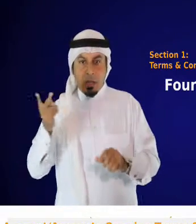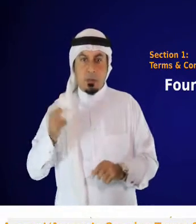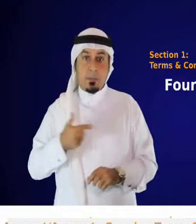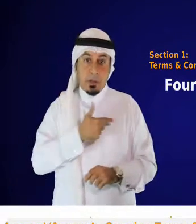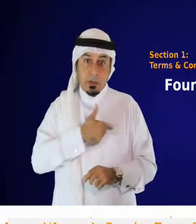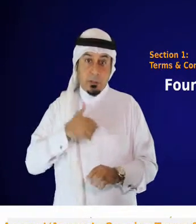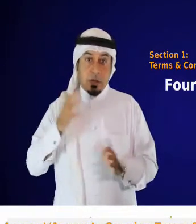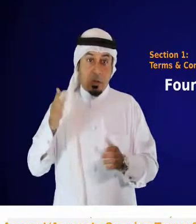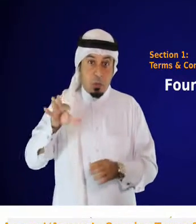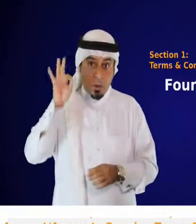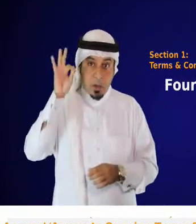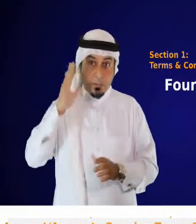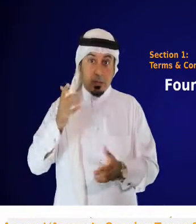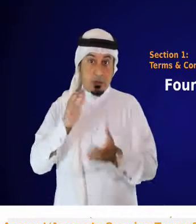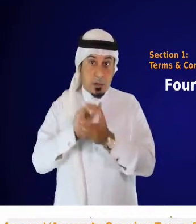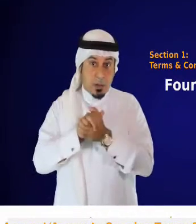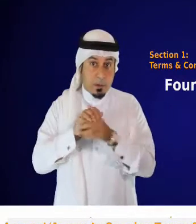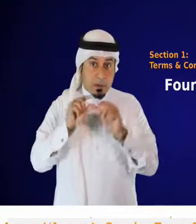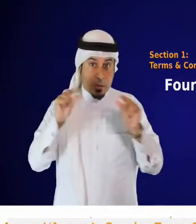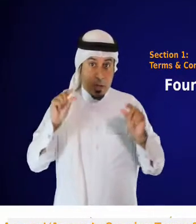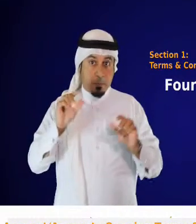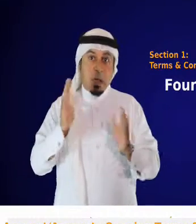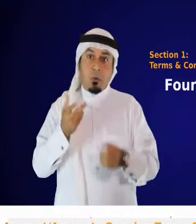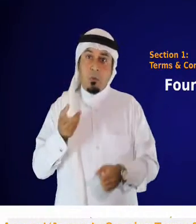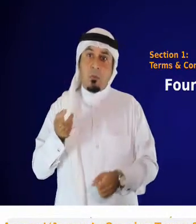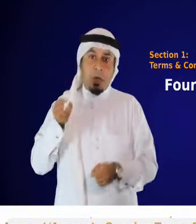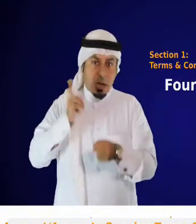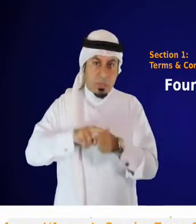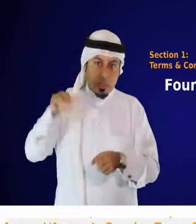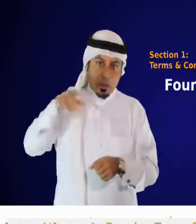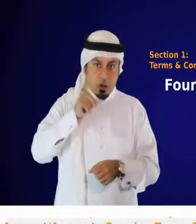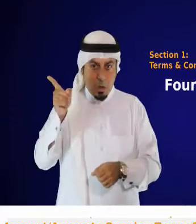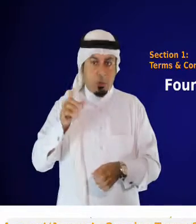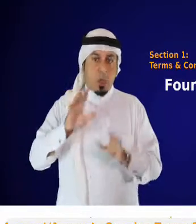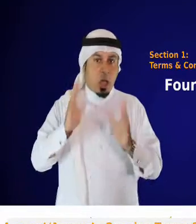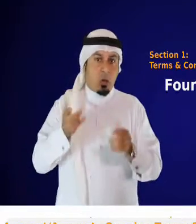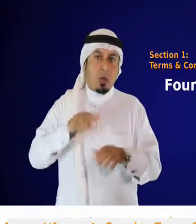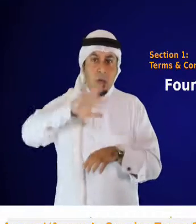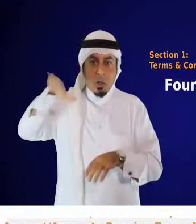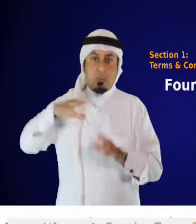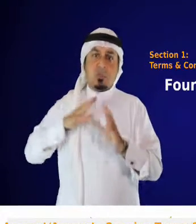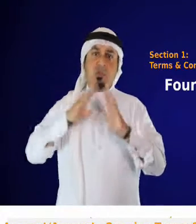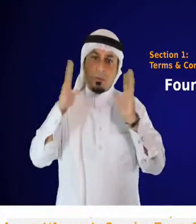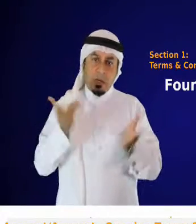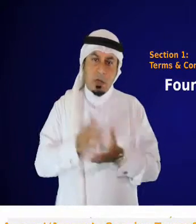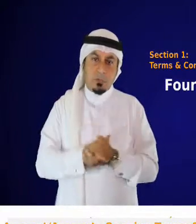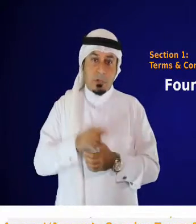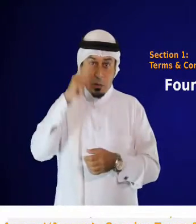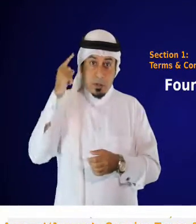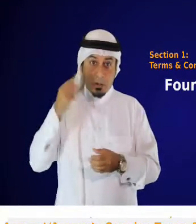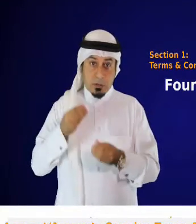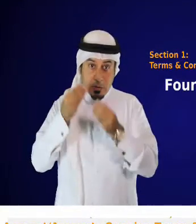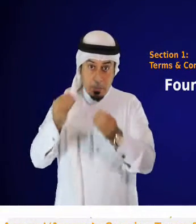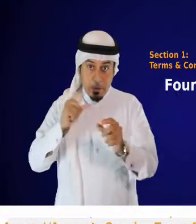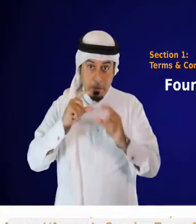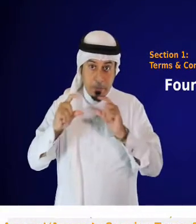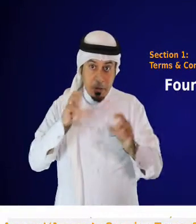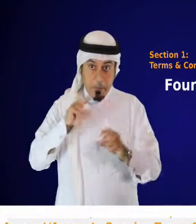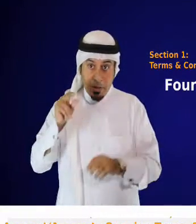anyone or all of us, and so that if any such instruments be received by the bank without having been so endorsed, then the bank